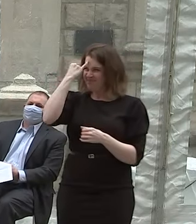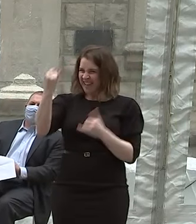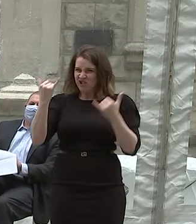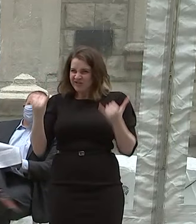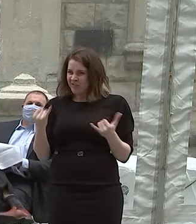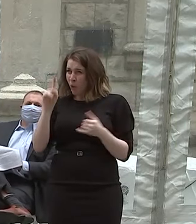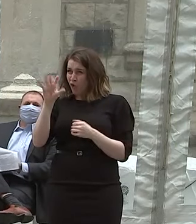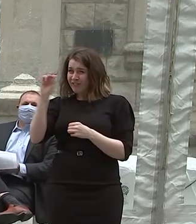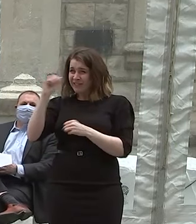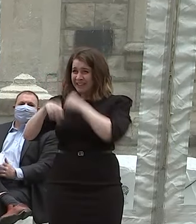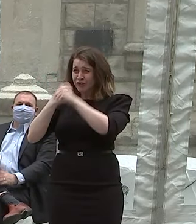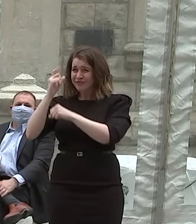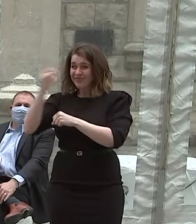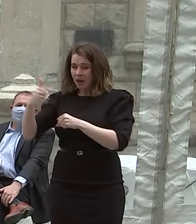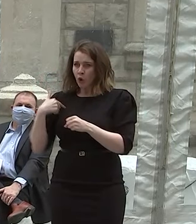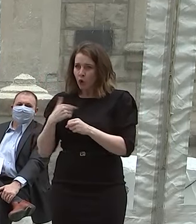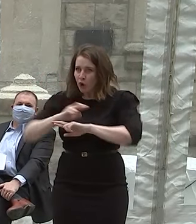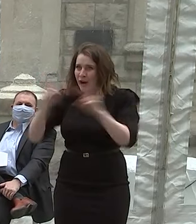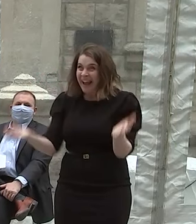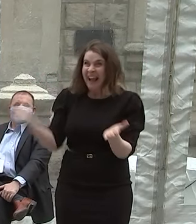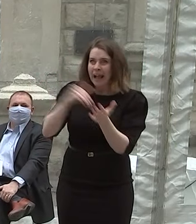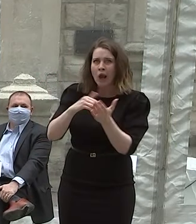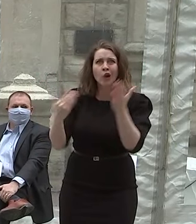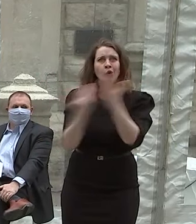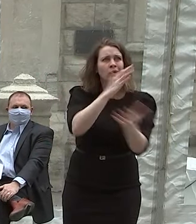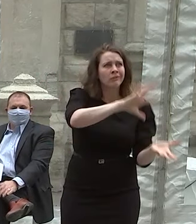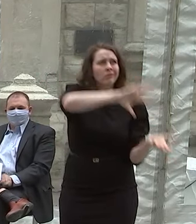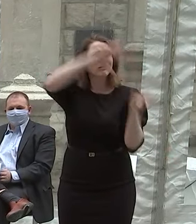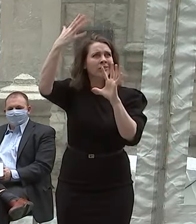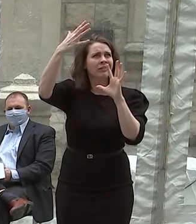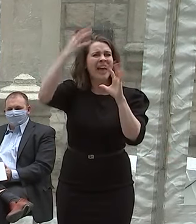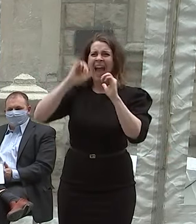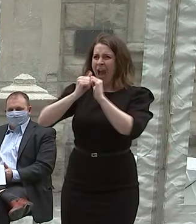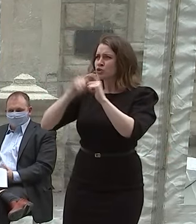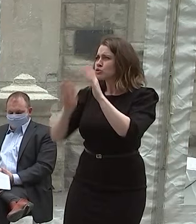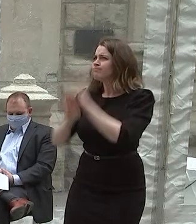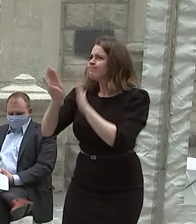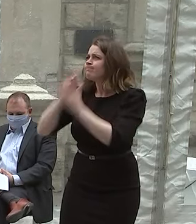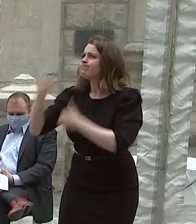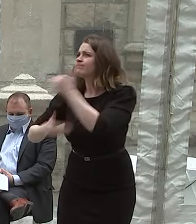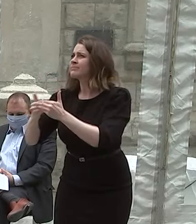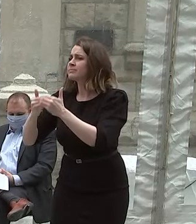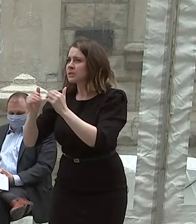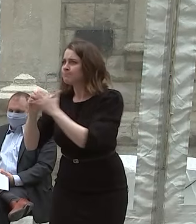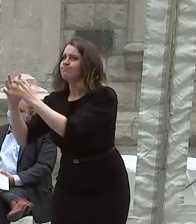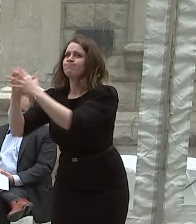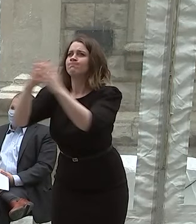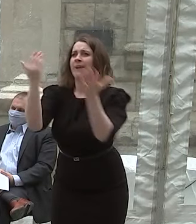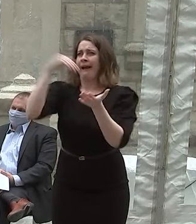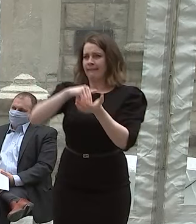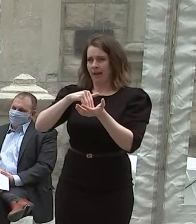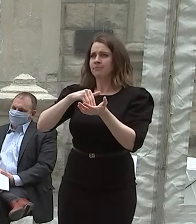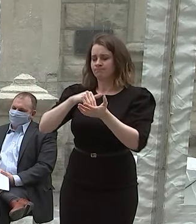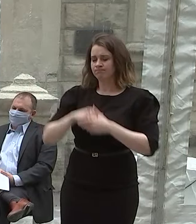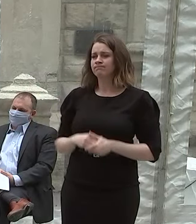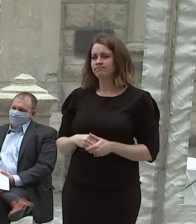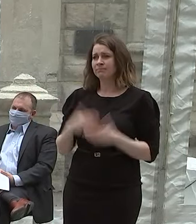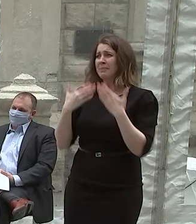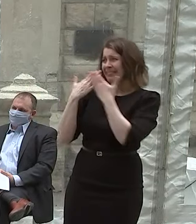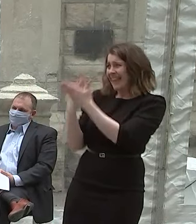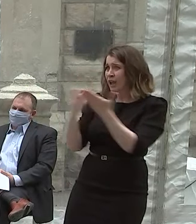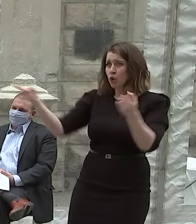here again to embark on a new historic effort of recovery and growth. I want to thank you all for being here, and